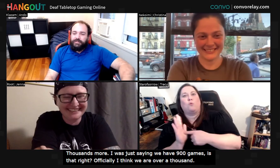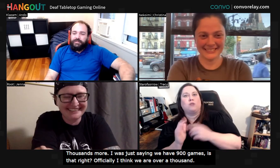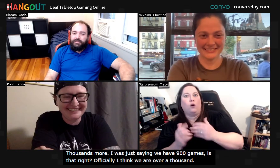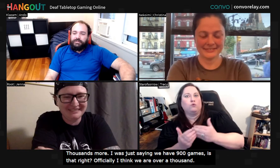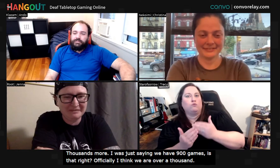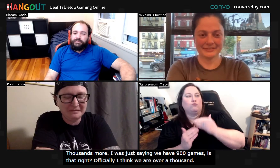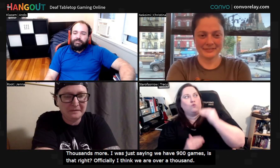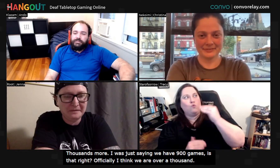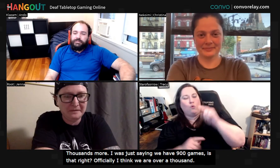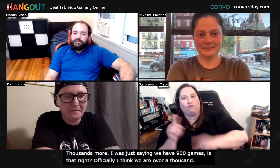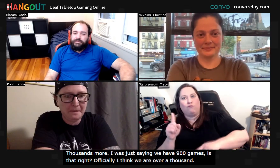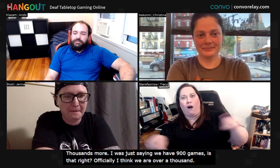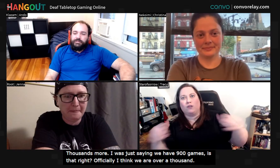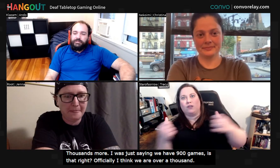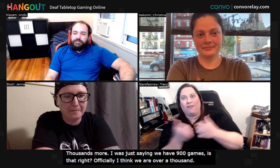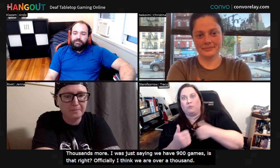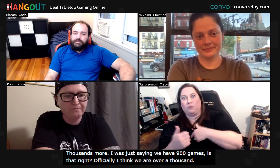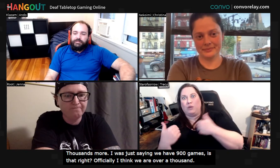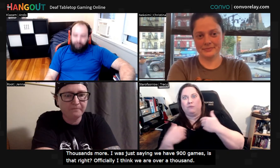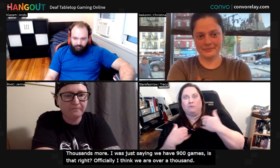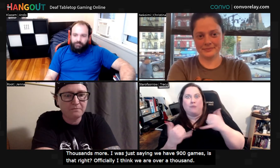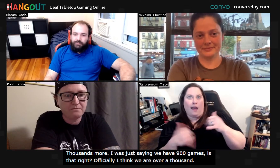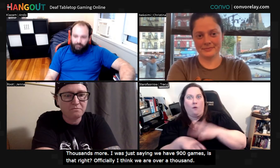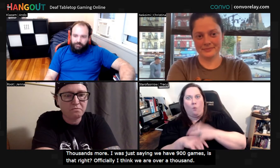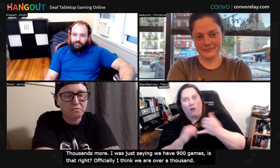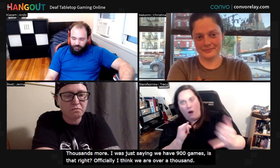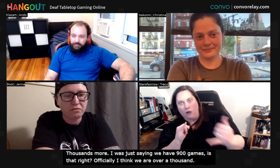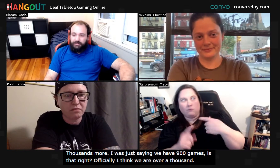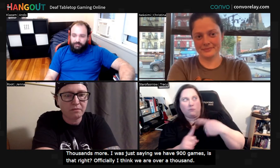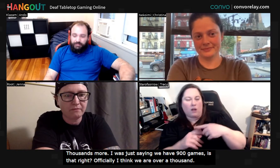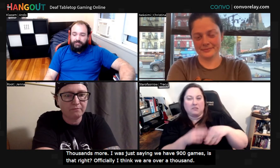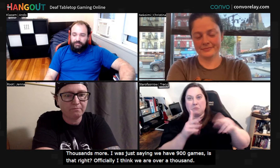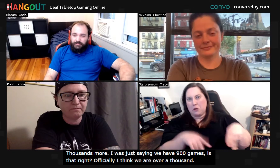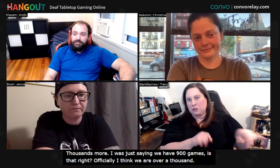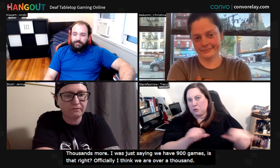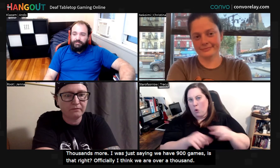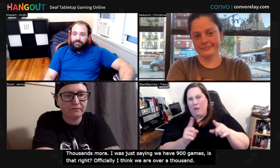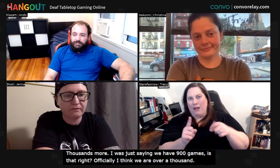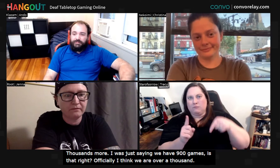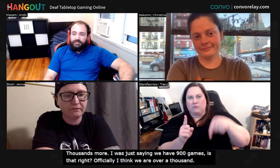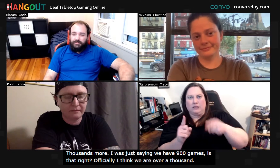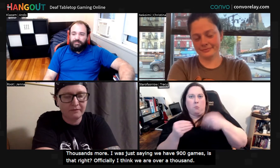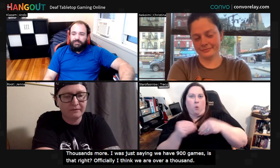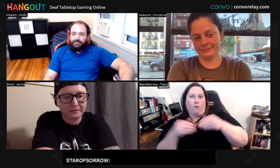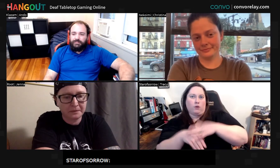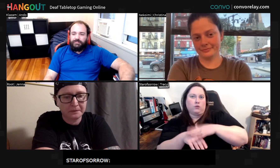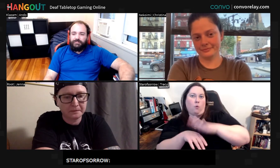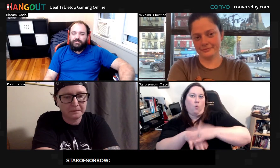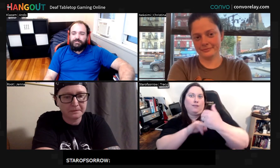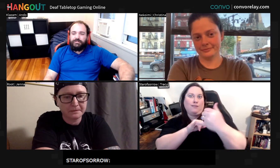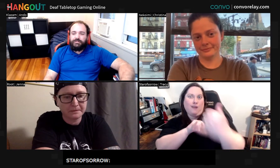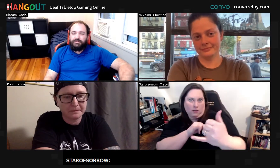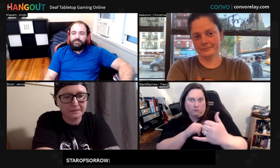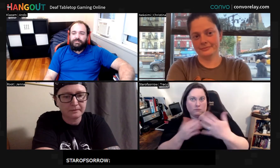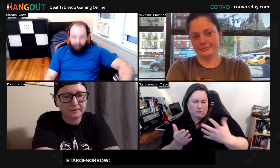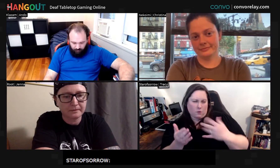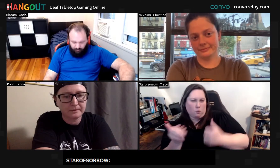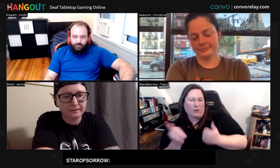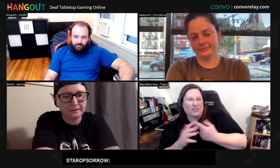Um, it shows that there's a variety of different games that you can play online and in person too, but this is